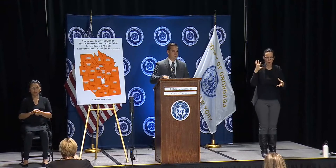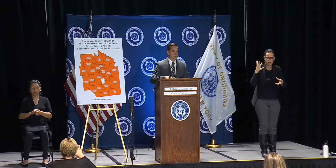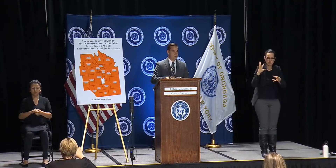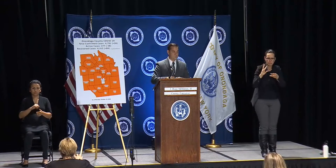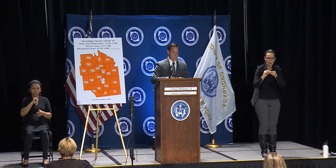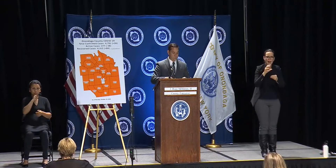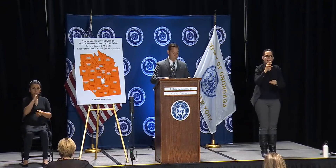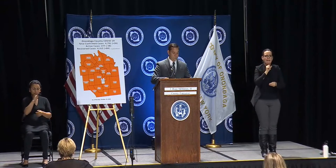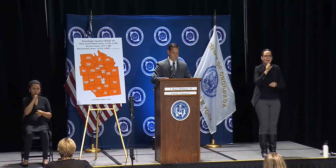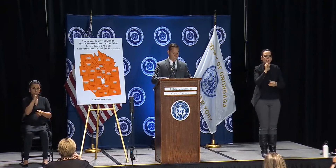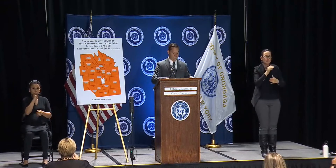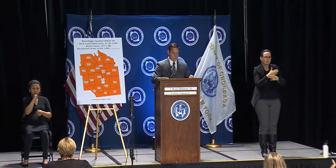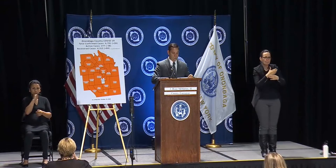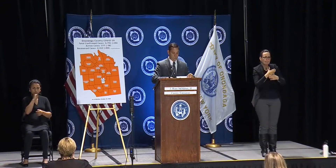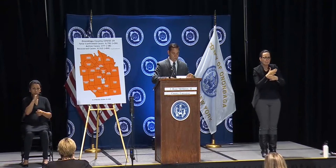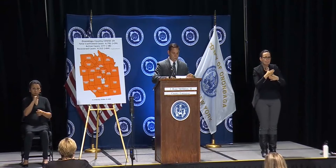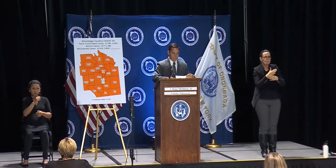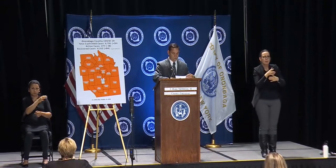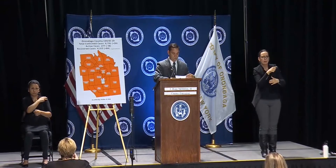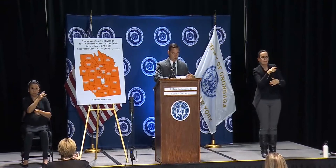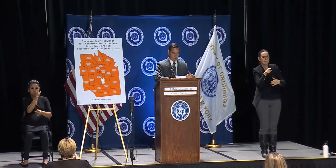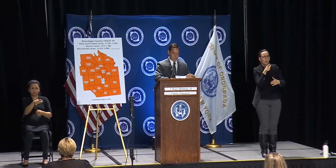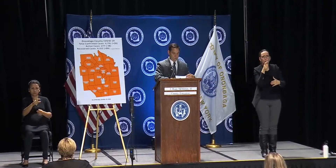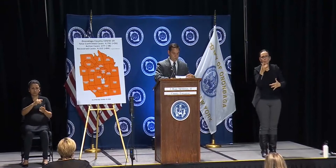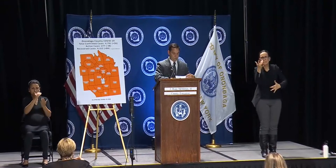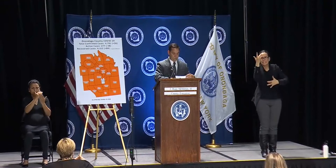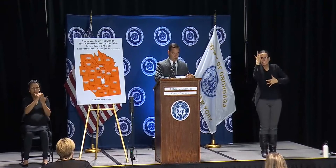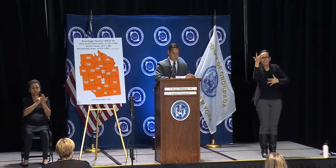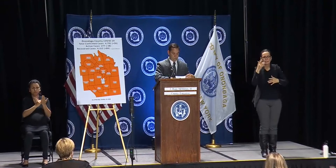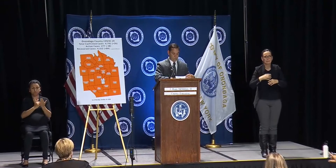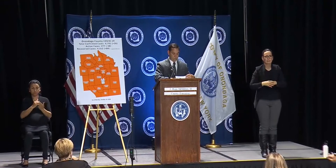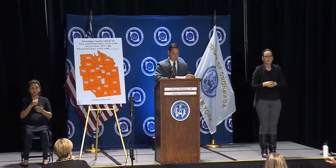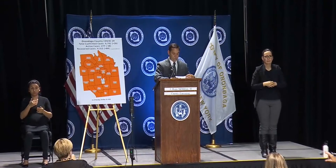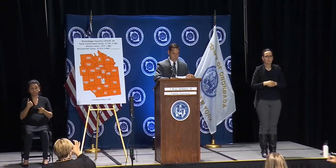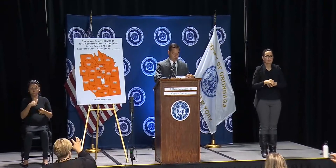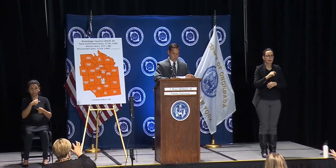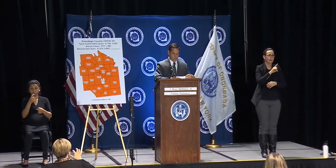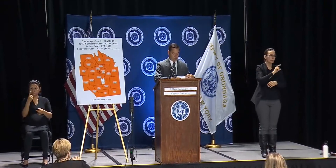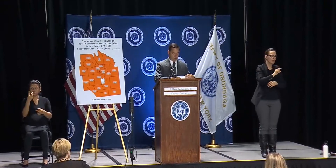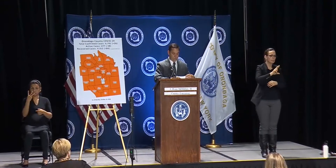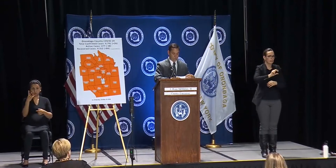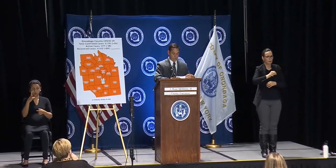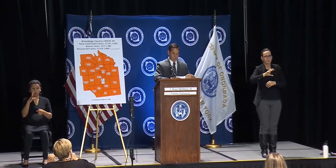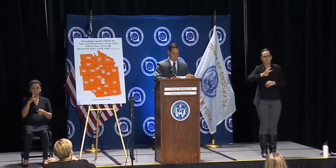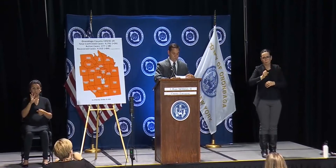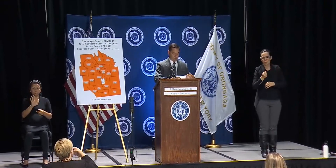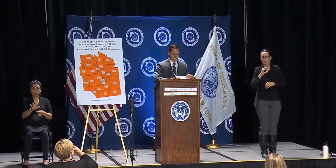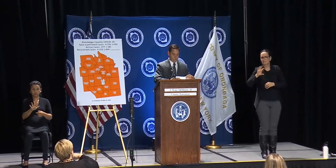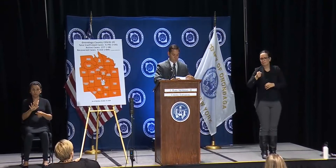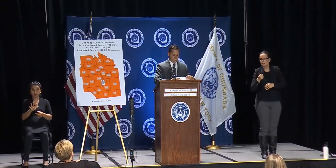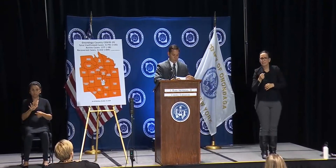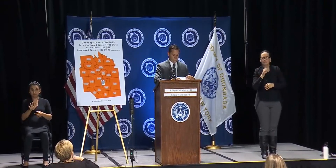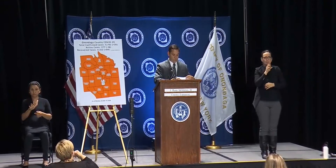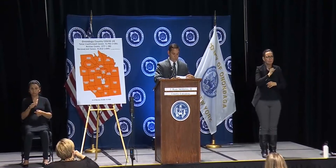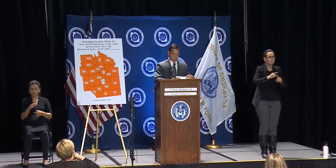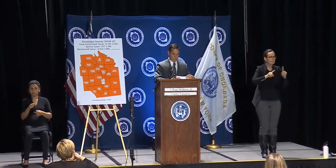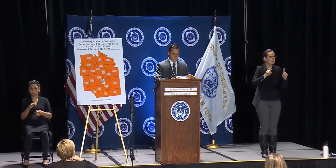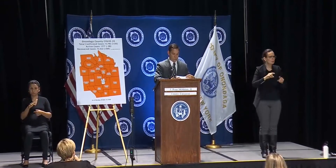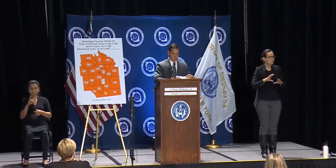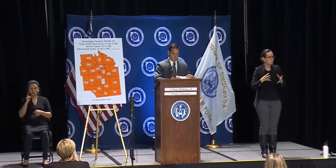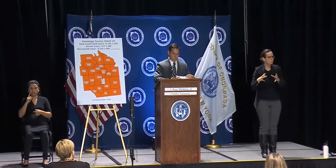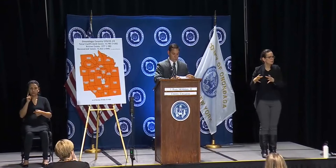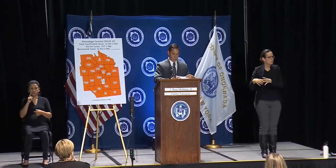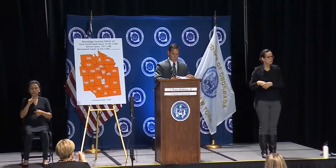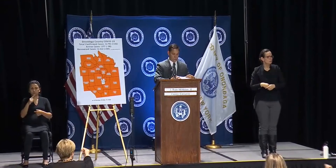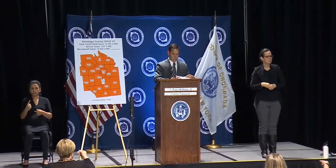range of people who get infected. Would it be possible for us to get that on a daily or a weekly basis,